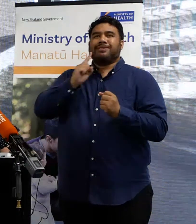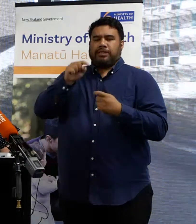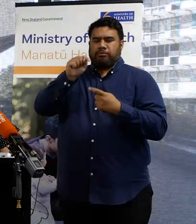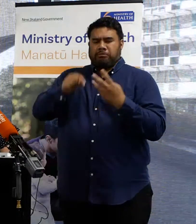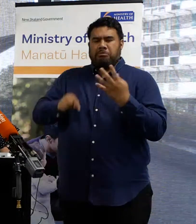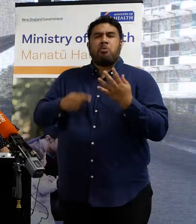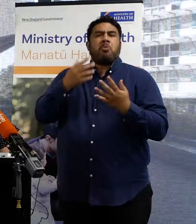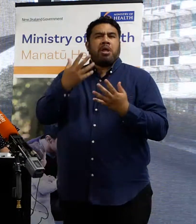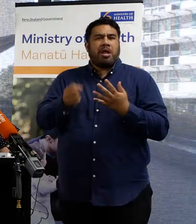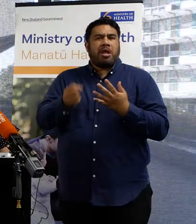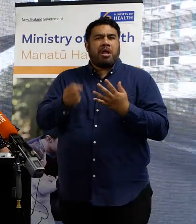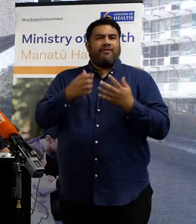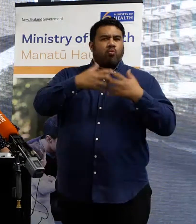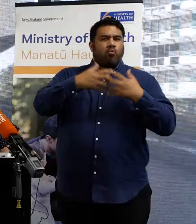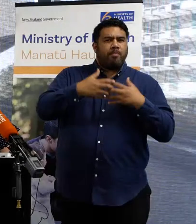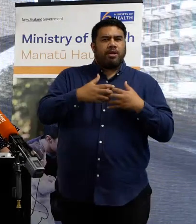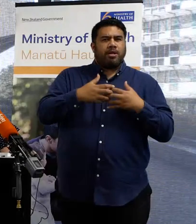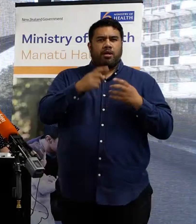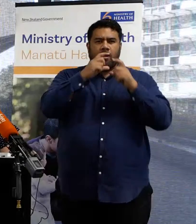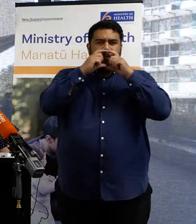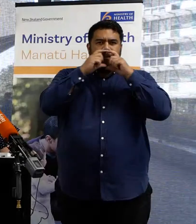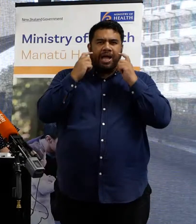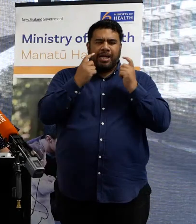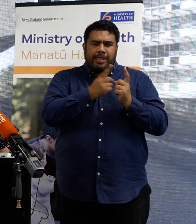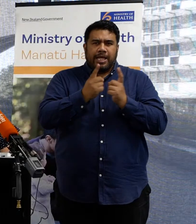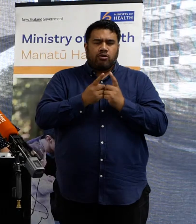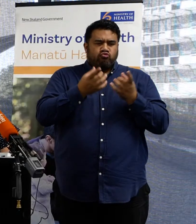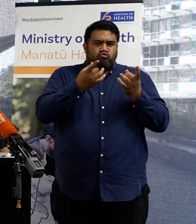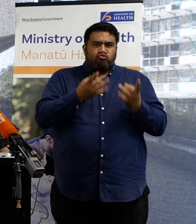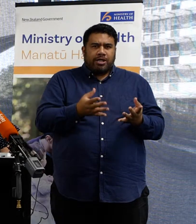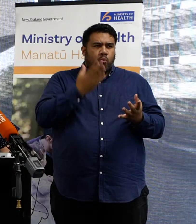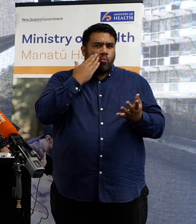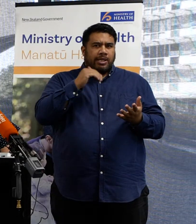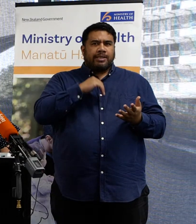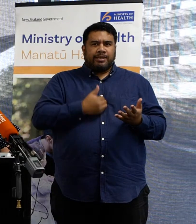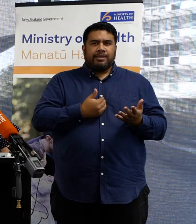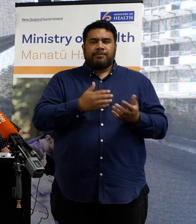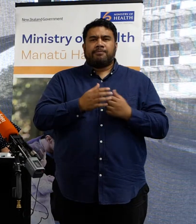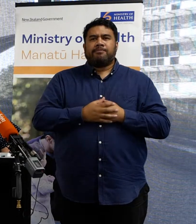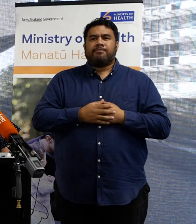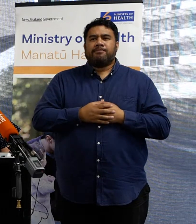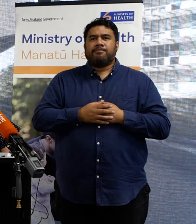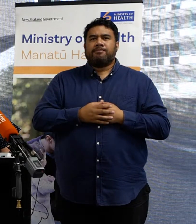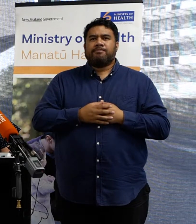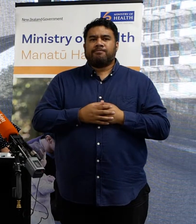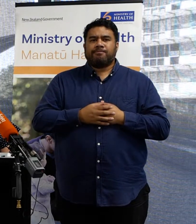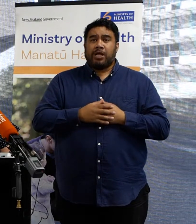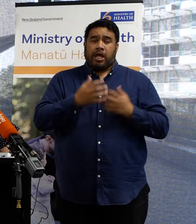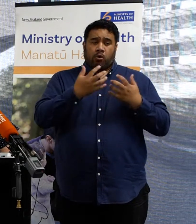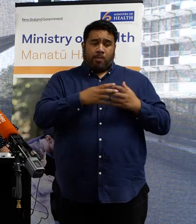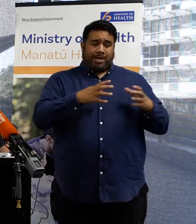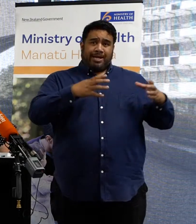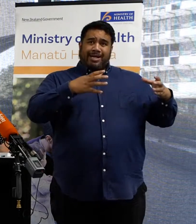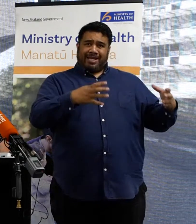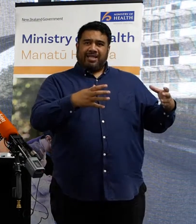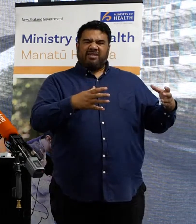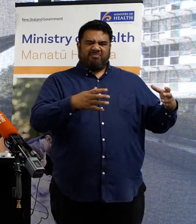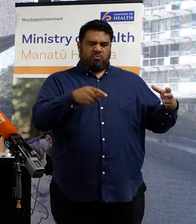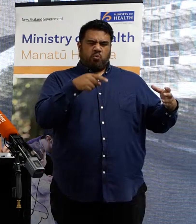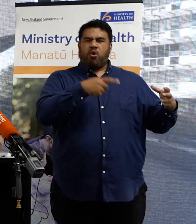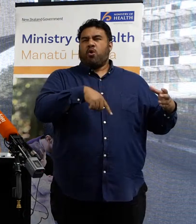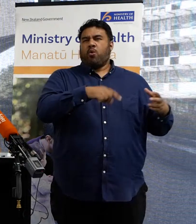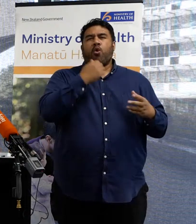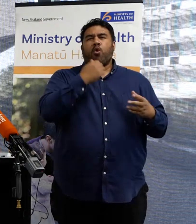ready supply of clinical equipment ready to be deployed as required. This supply is part of our general preparation